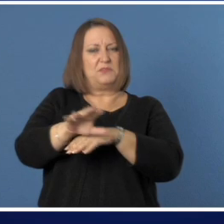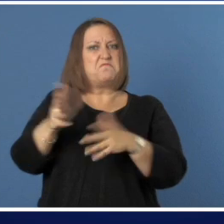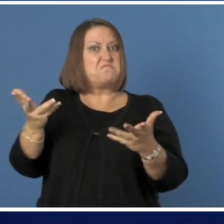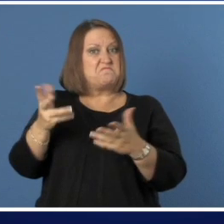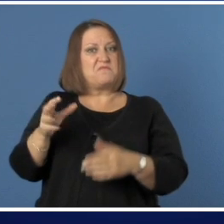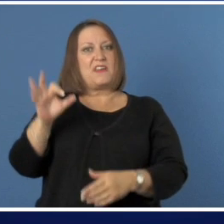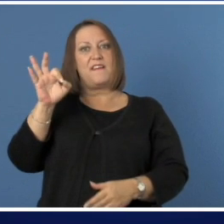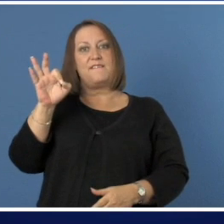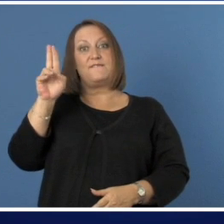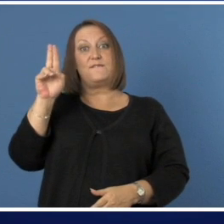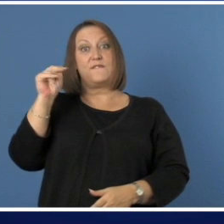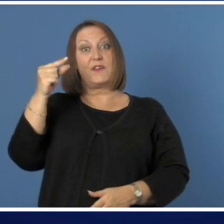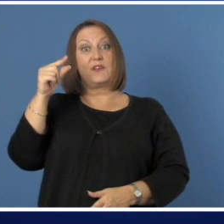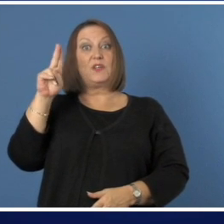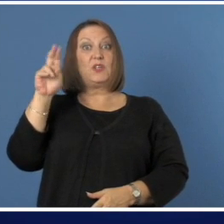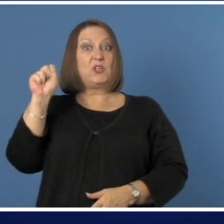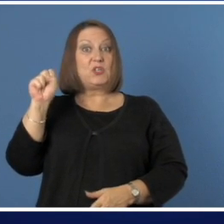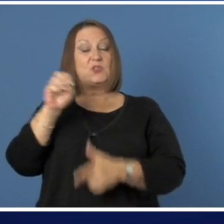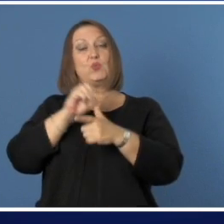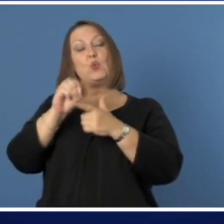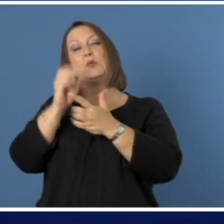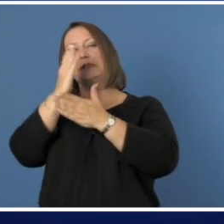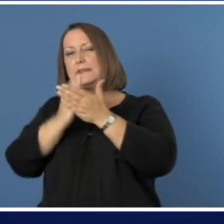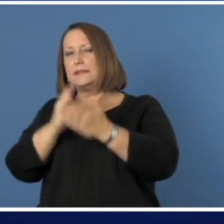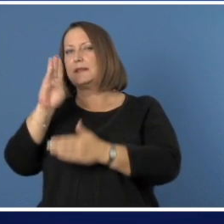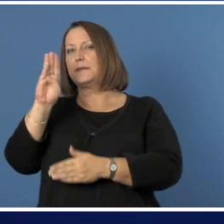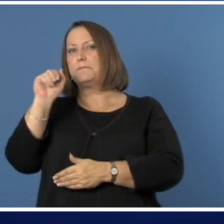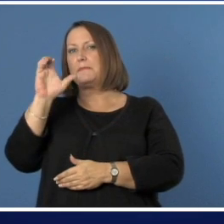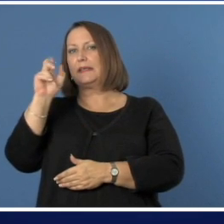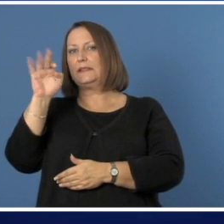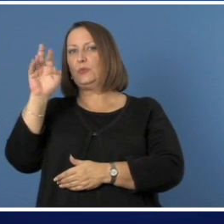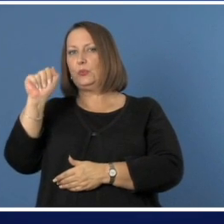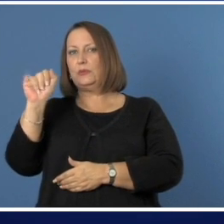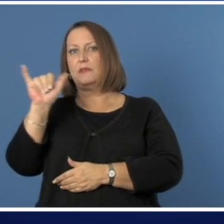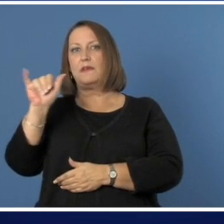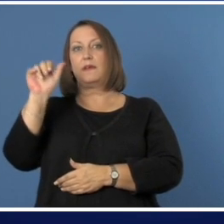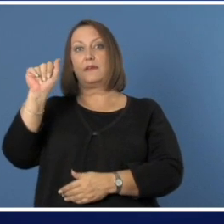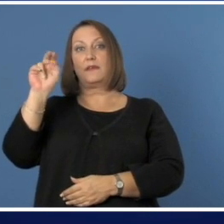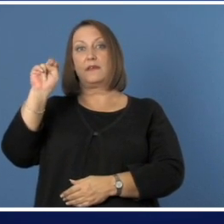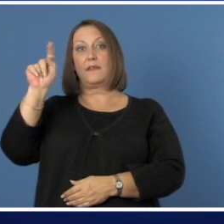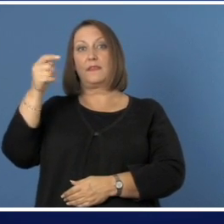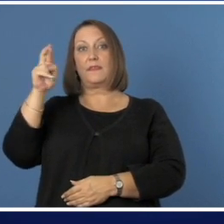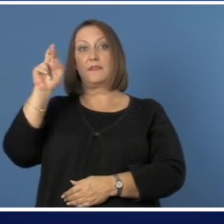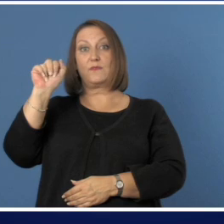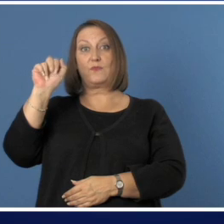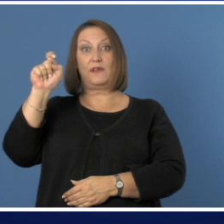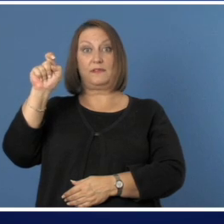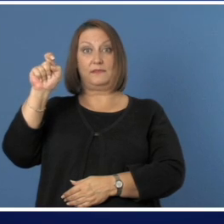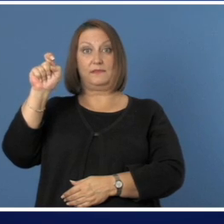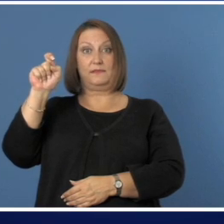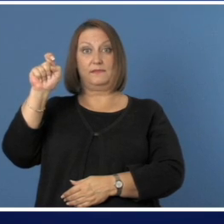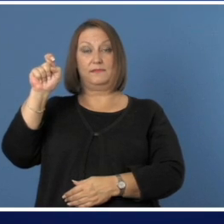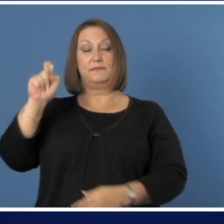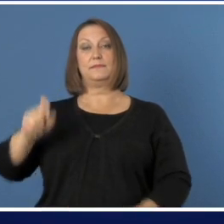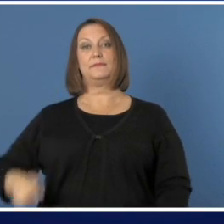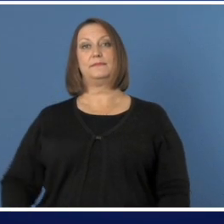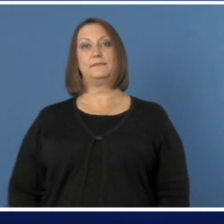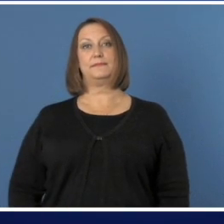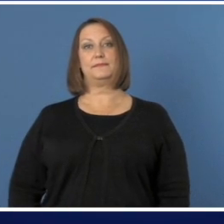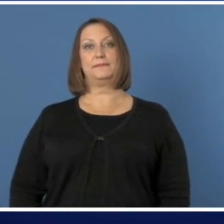person to person, like fungal infections, or bacterial infections, such as anthrax.